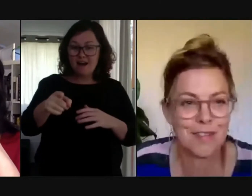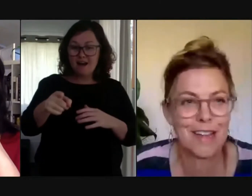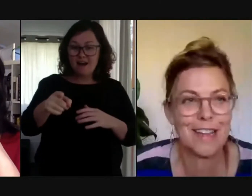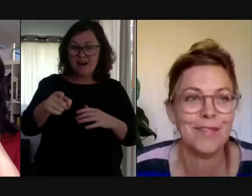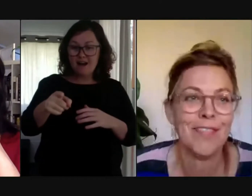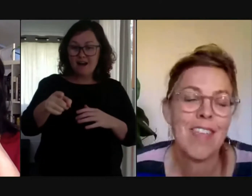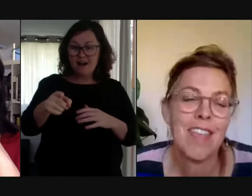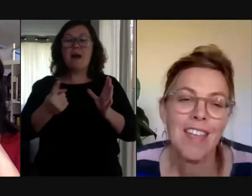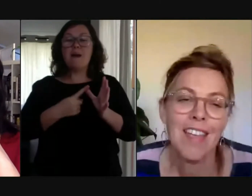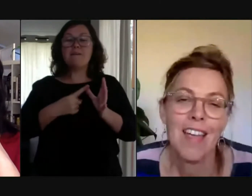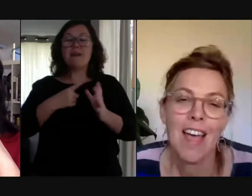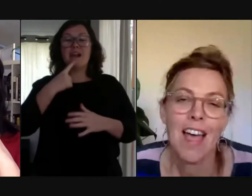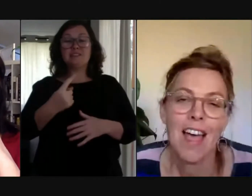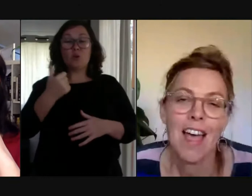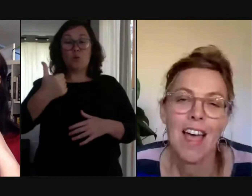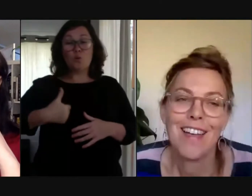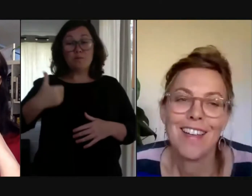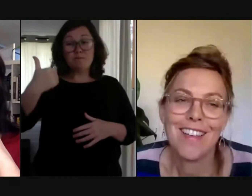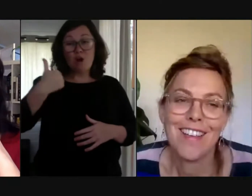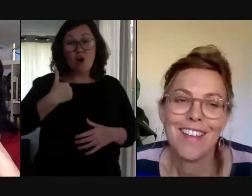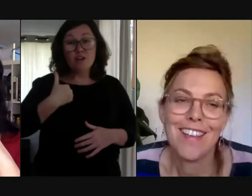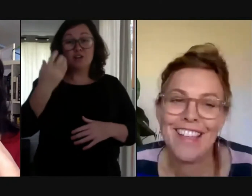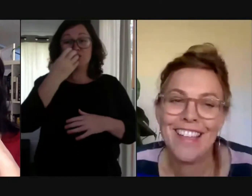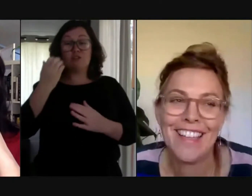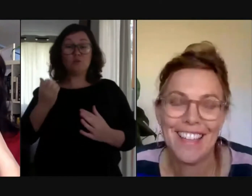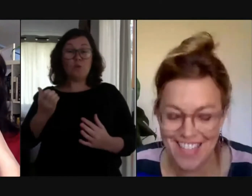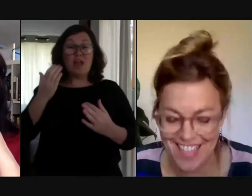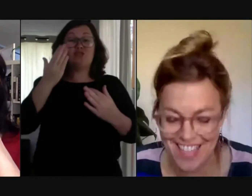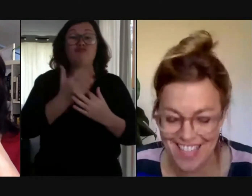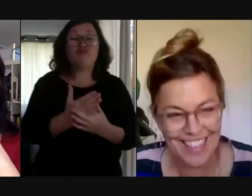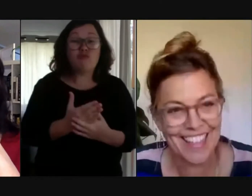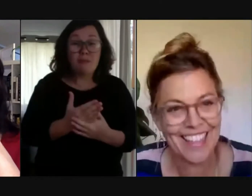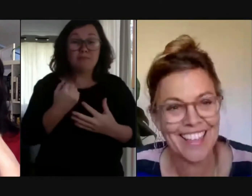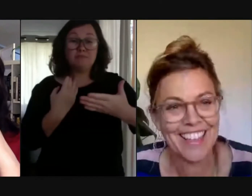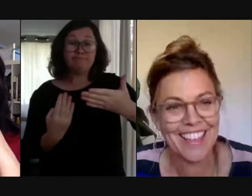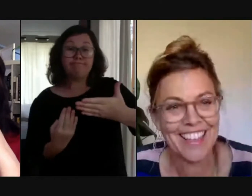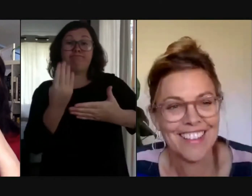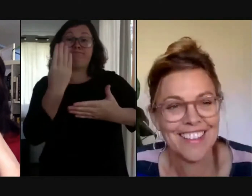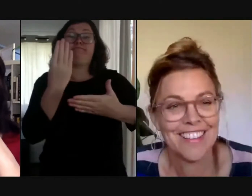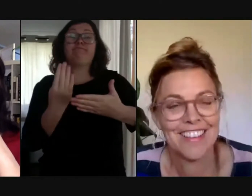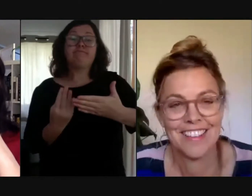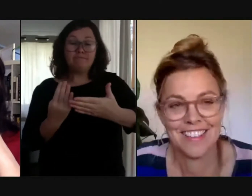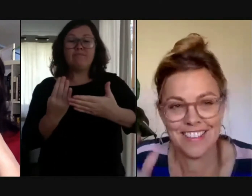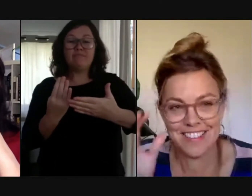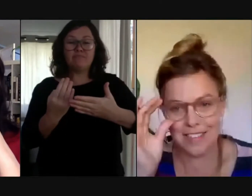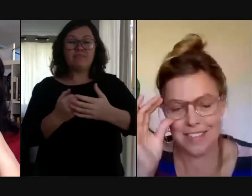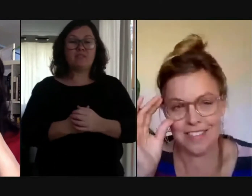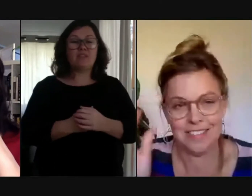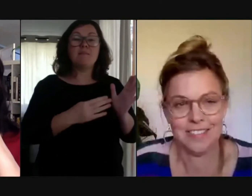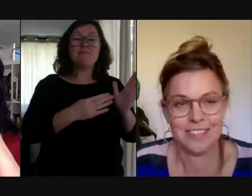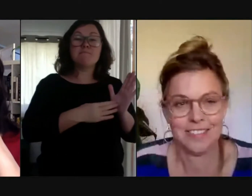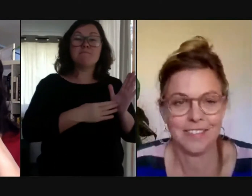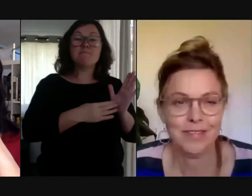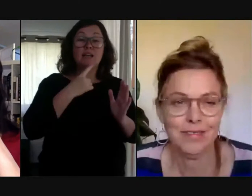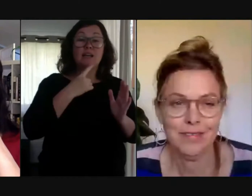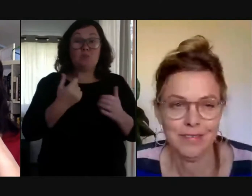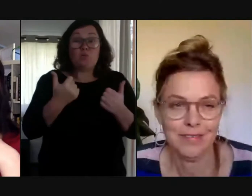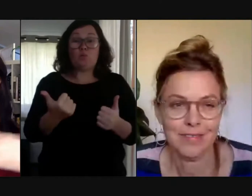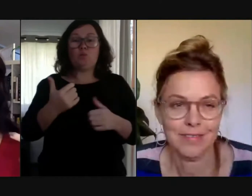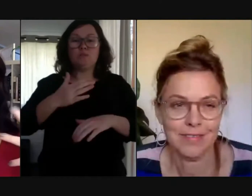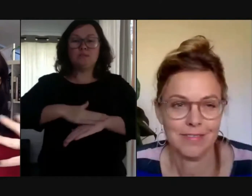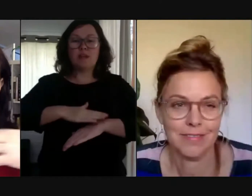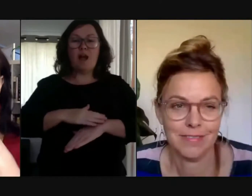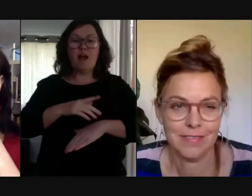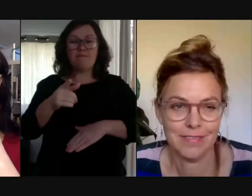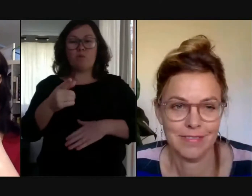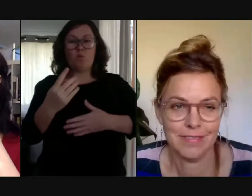up on the screen. No, it's a pleasure to have you. I'm just going to throw over to you now so you can tell everybody a little bit more about